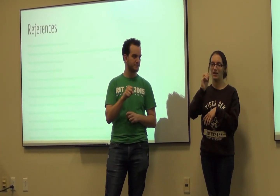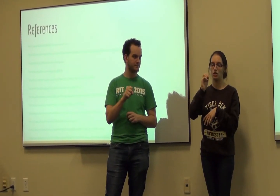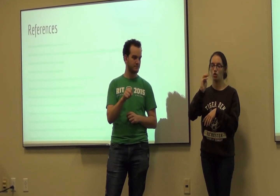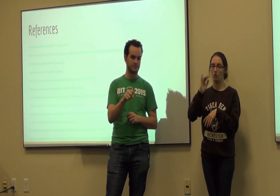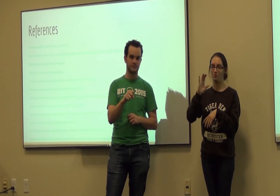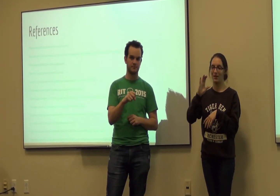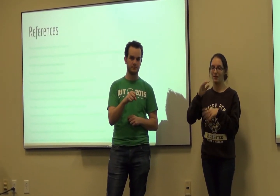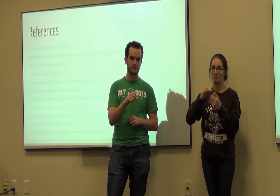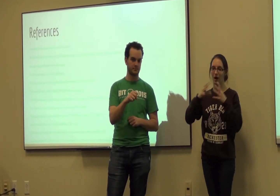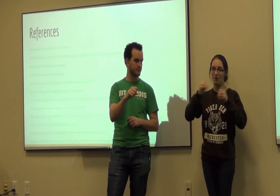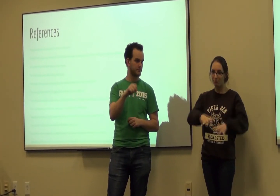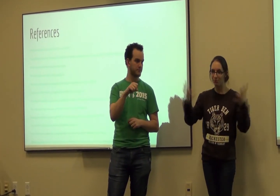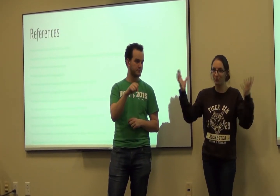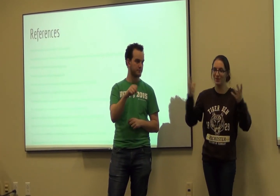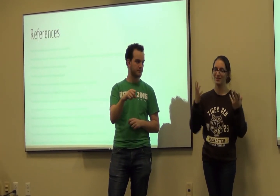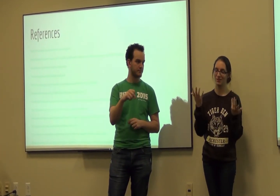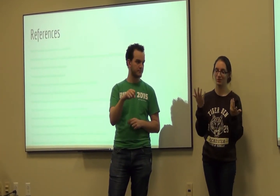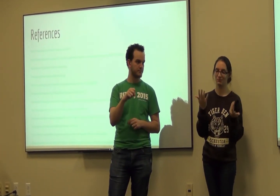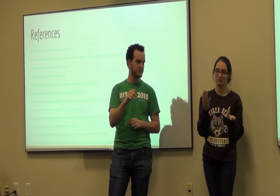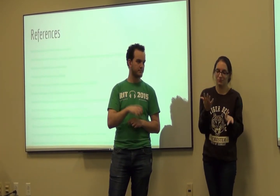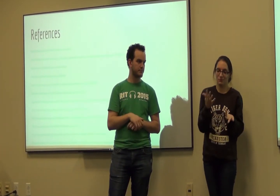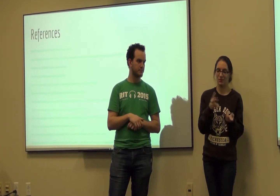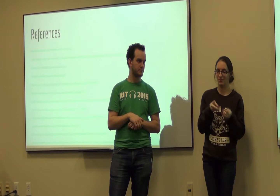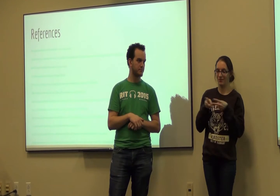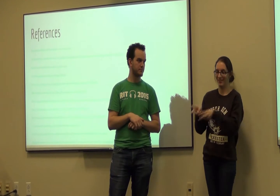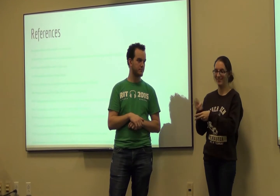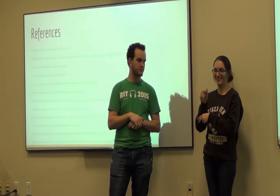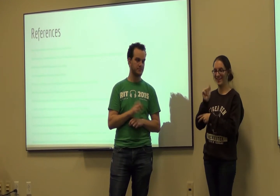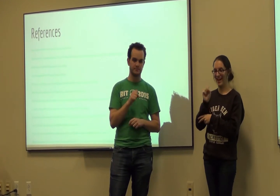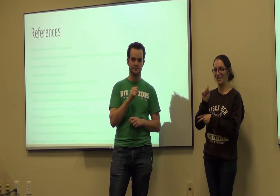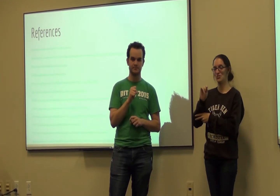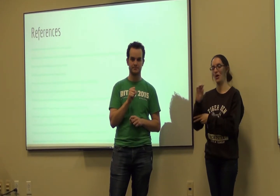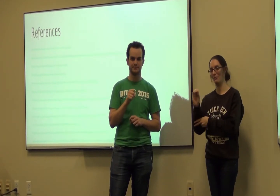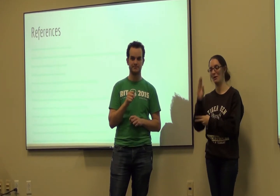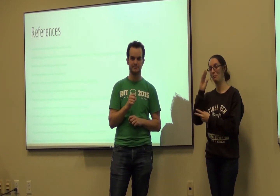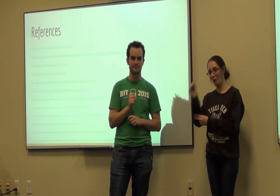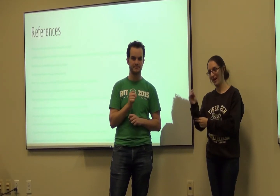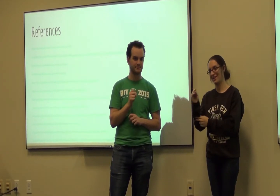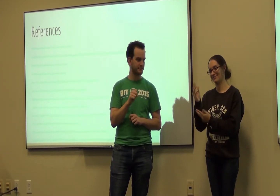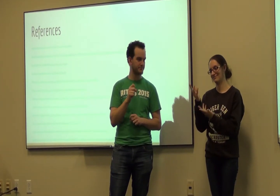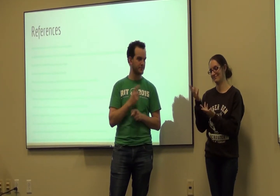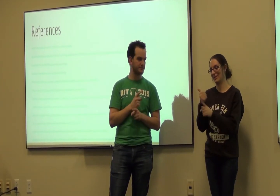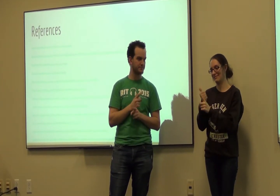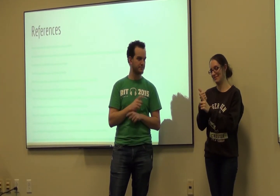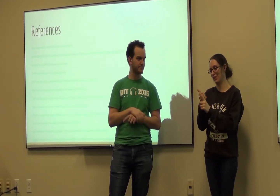because, they had dropped the atomic bomb, and so they kind of applied that to Astro Boy, and